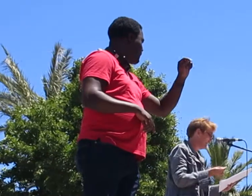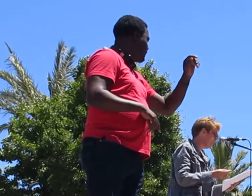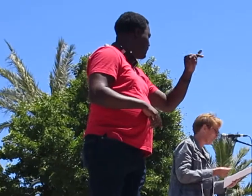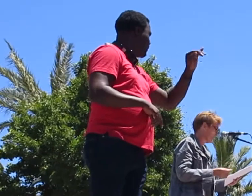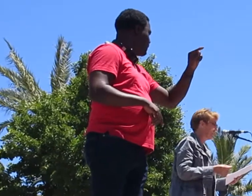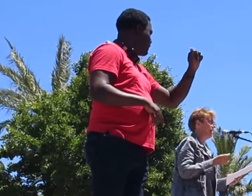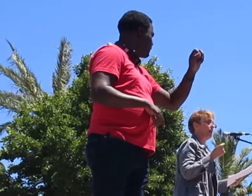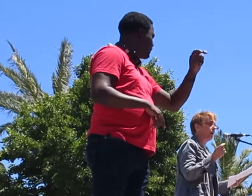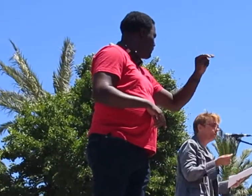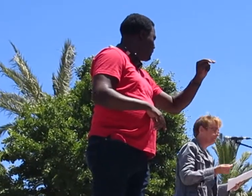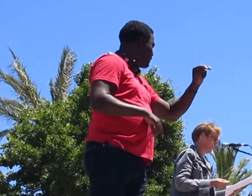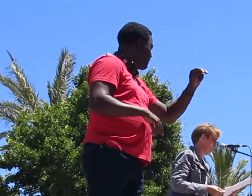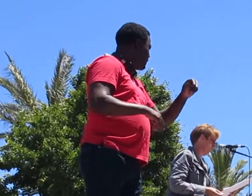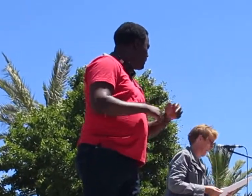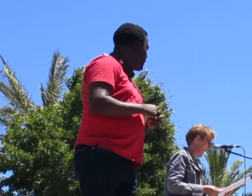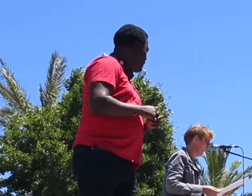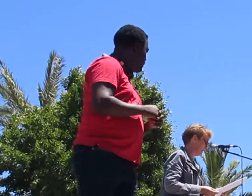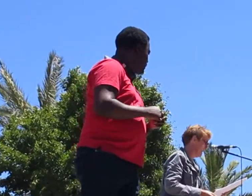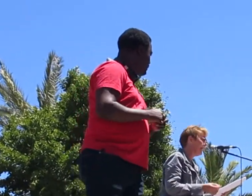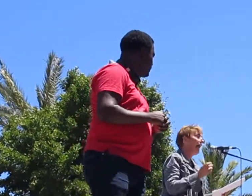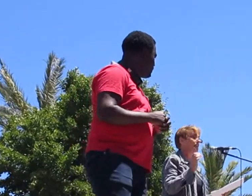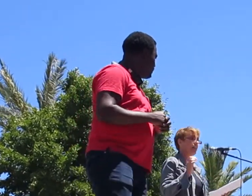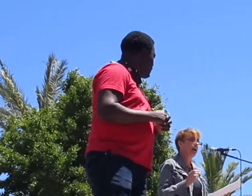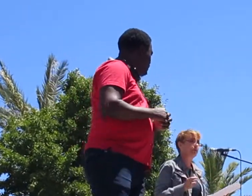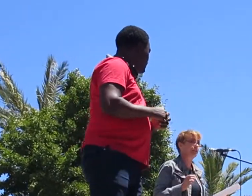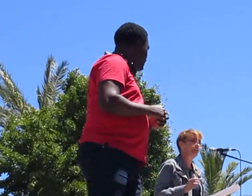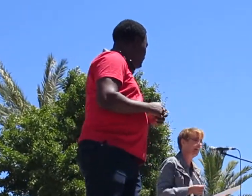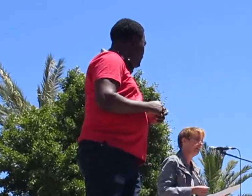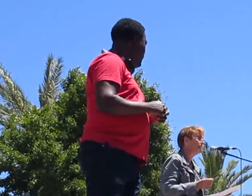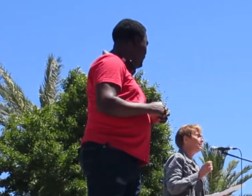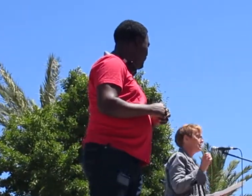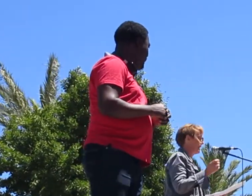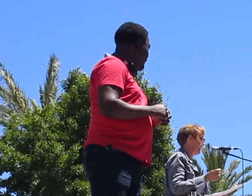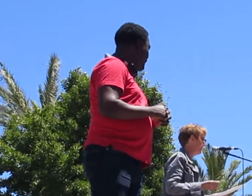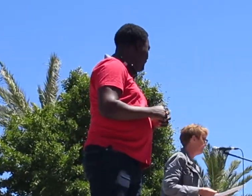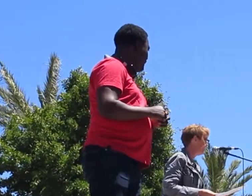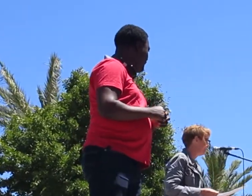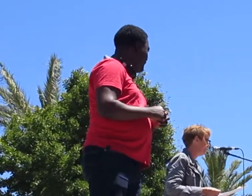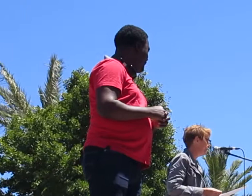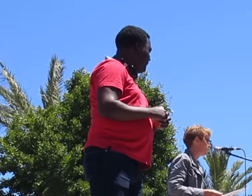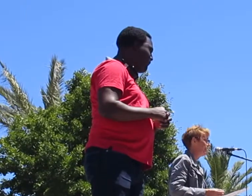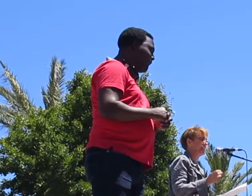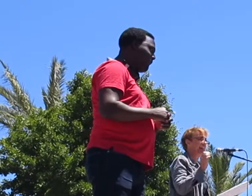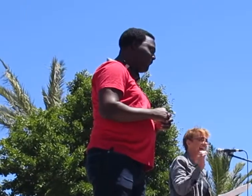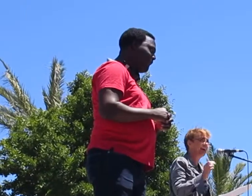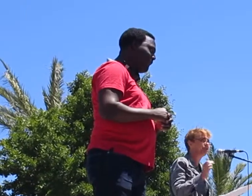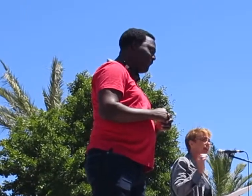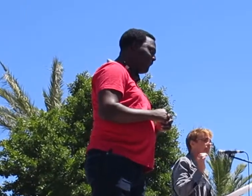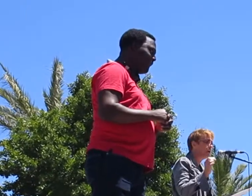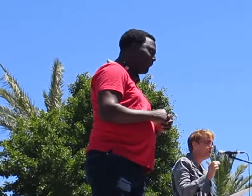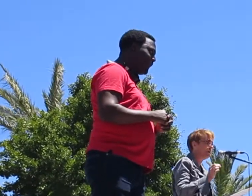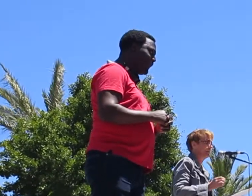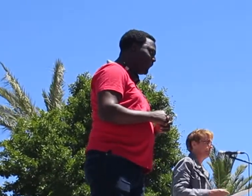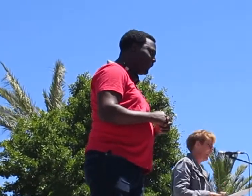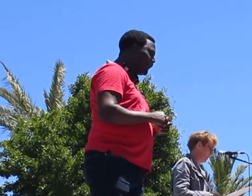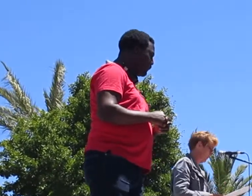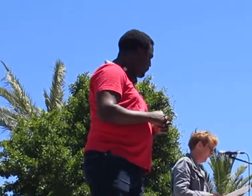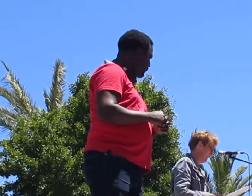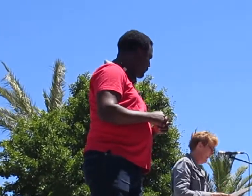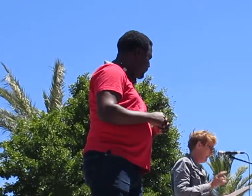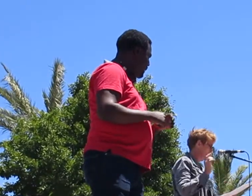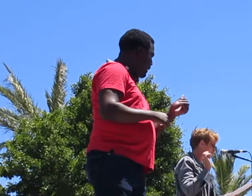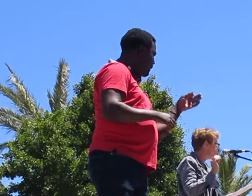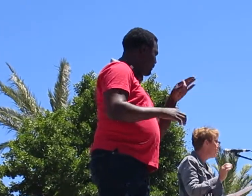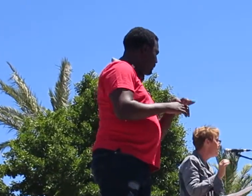has committed treason and other impeachable acts, as the House and Senate set up impeachment process, and as they vote on